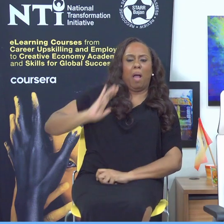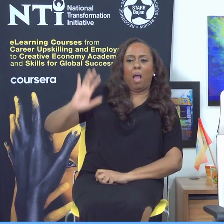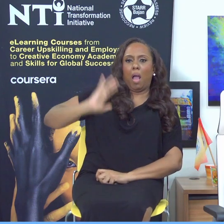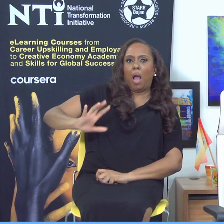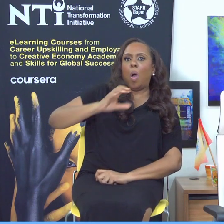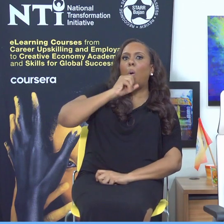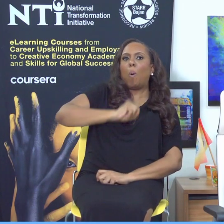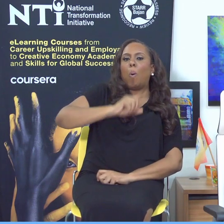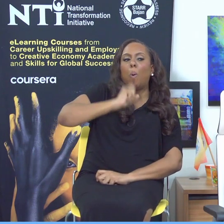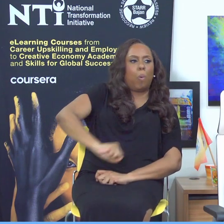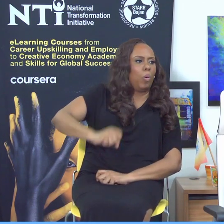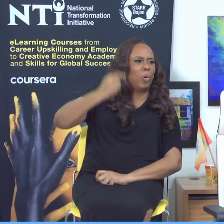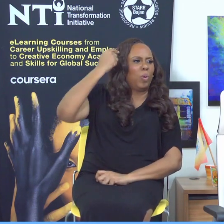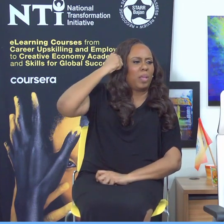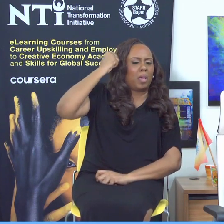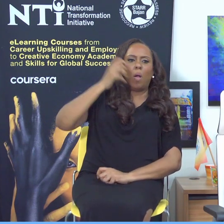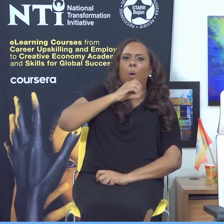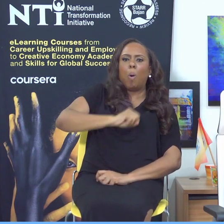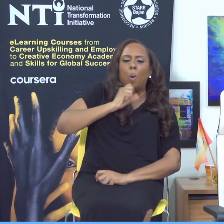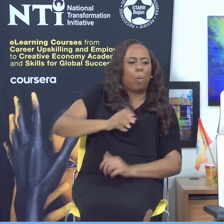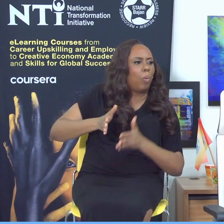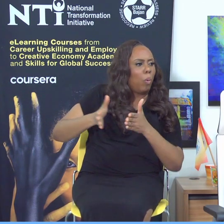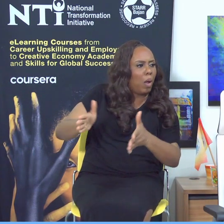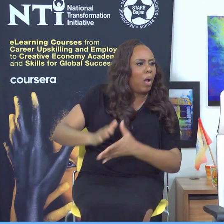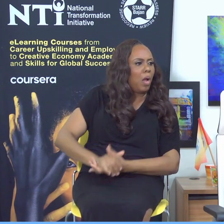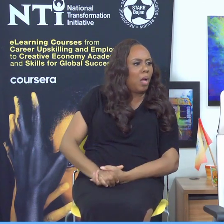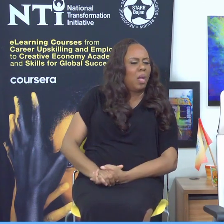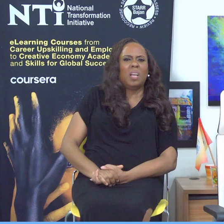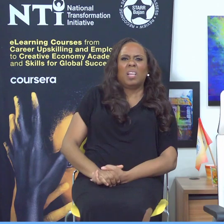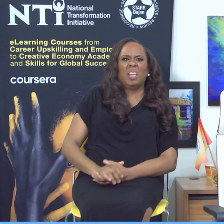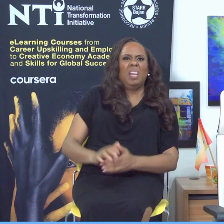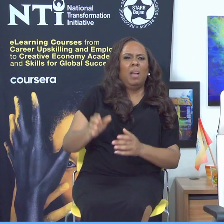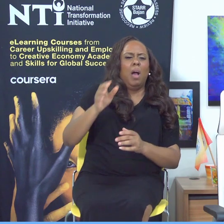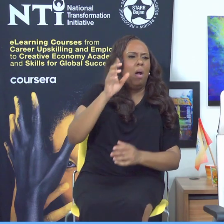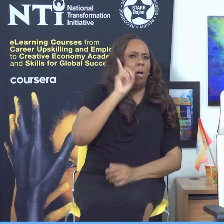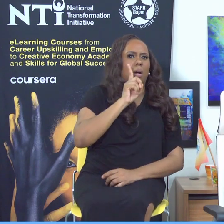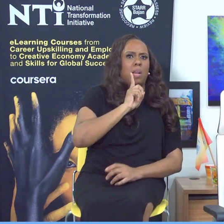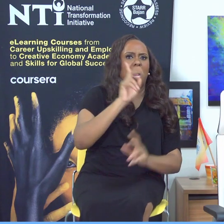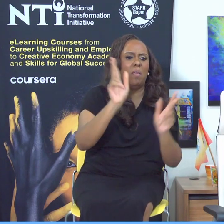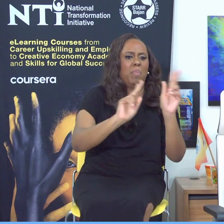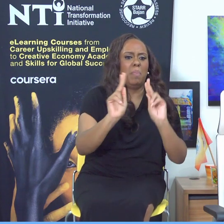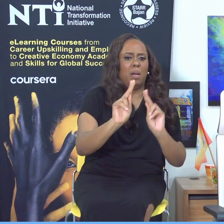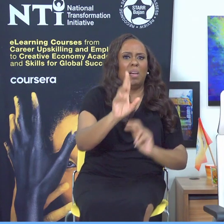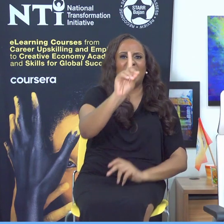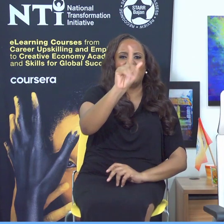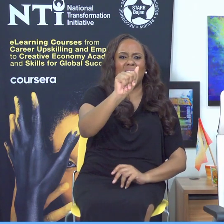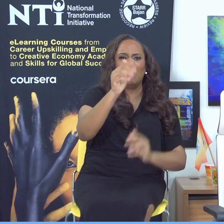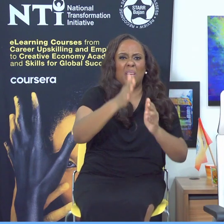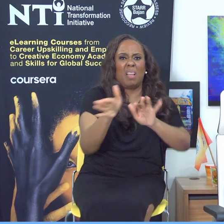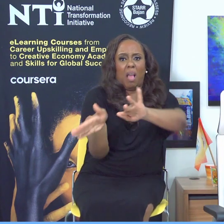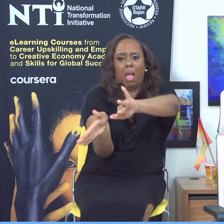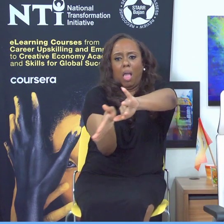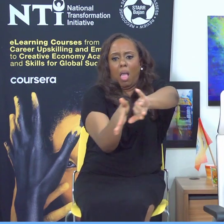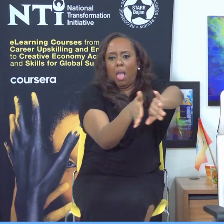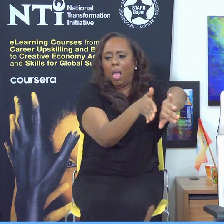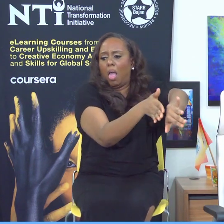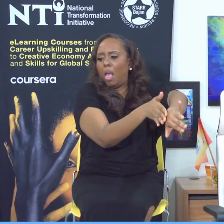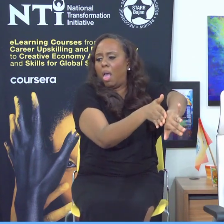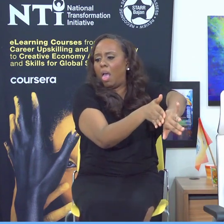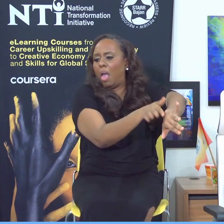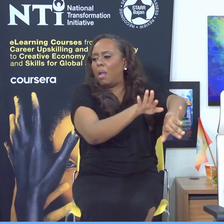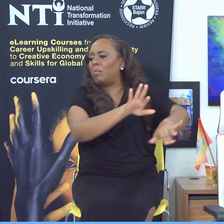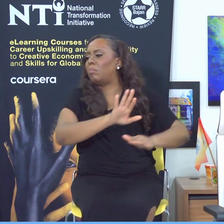thinking. The past thinking of in excluding disabled person. Don't come to. We need to